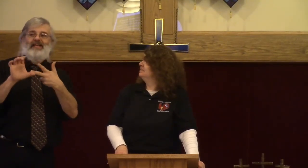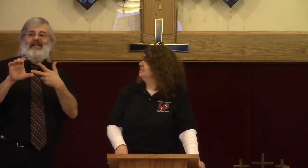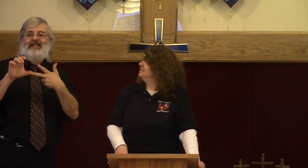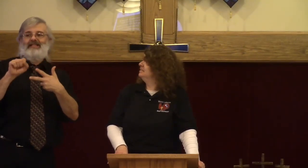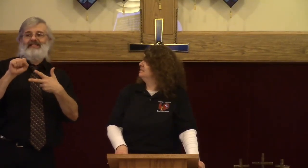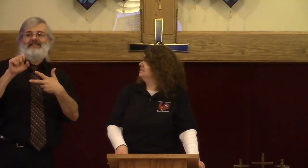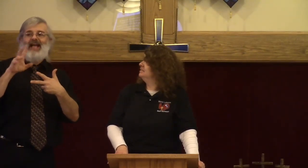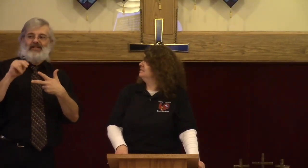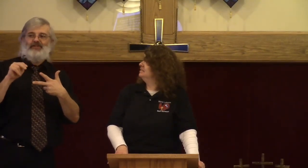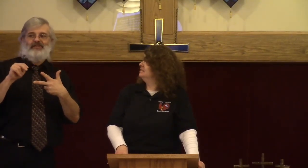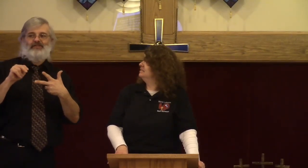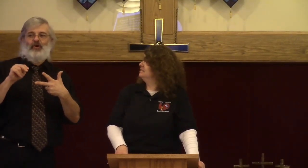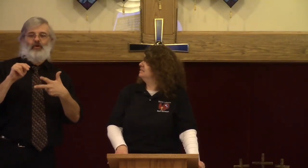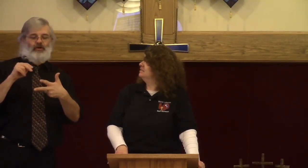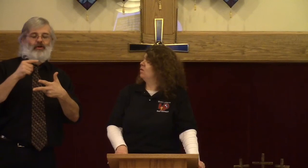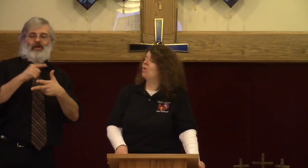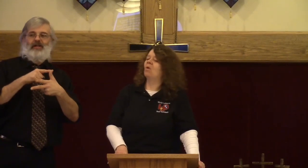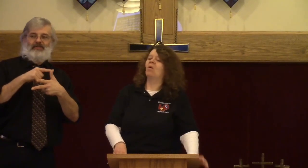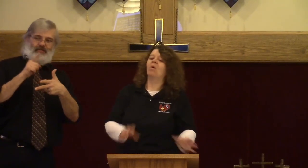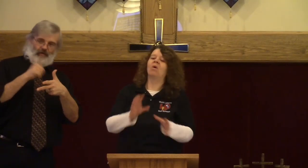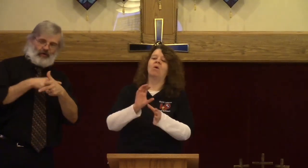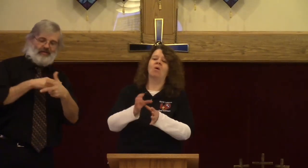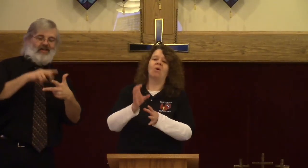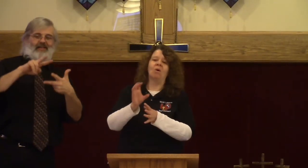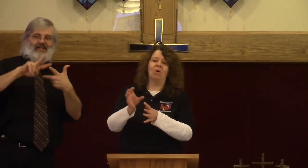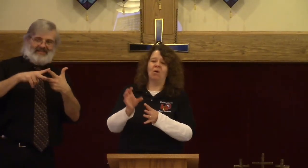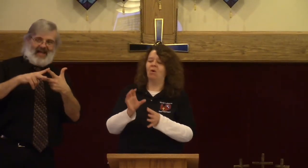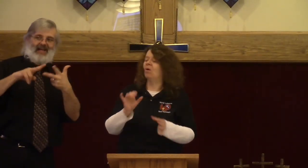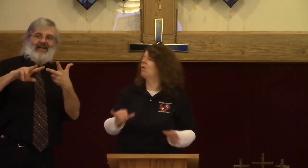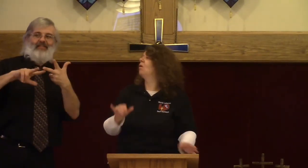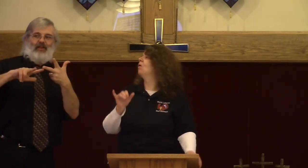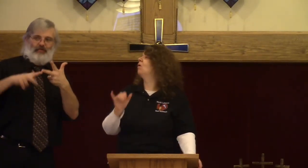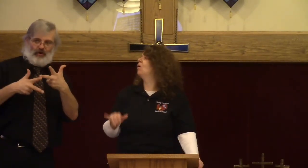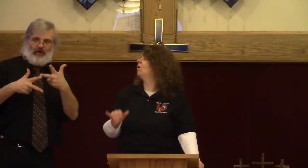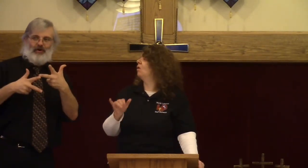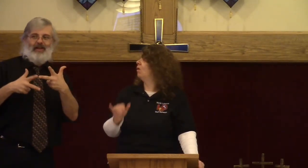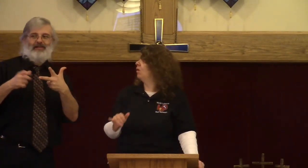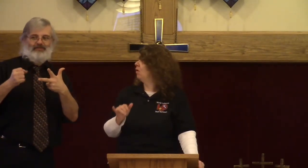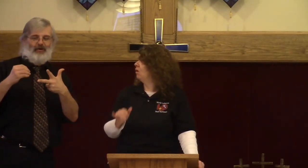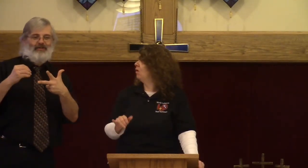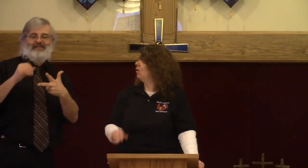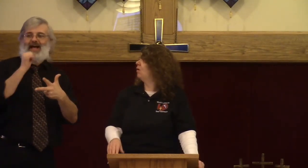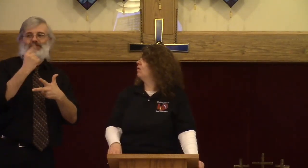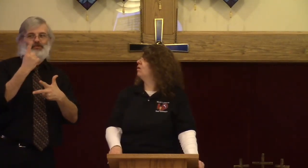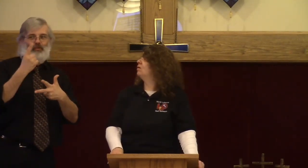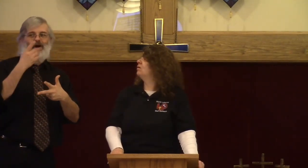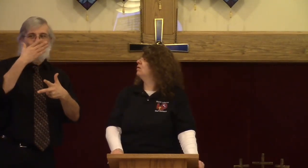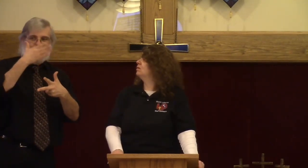three sections. So it's the first and second and third, and so it's not just one. So